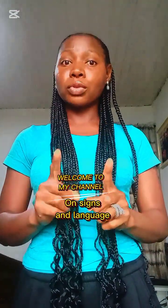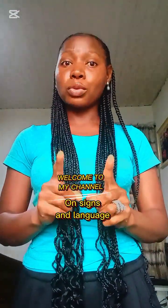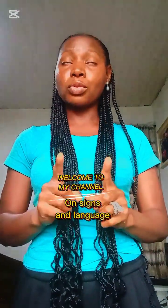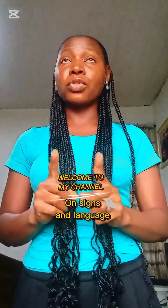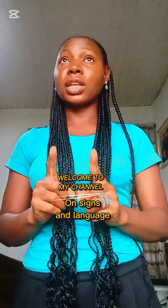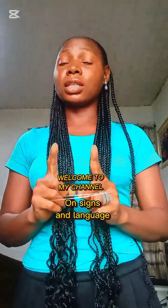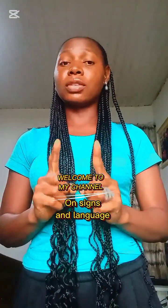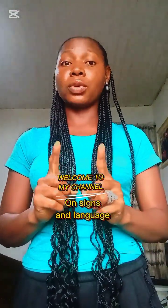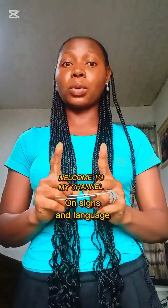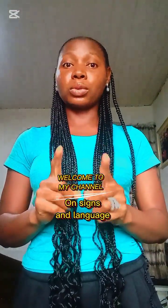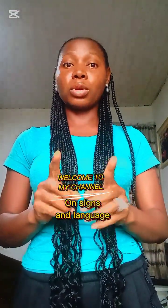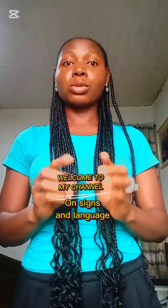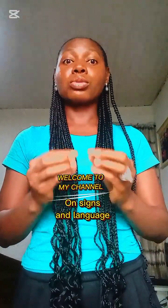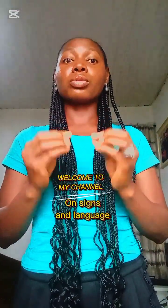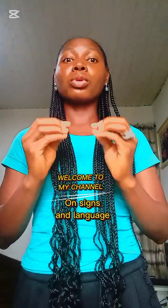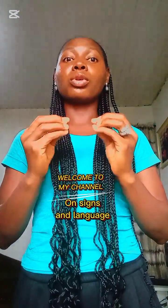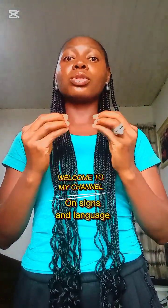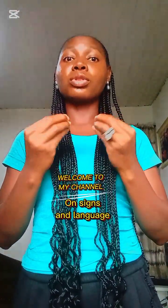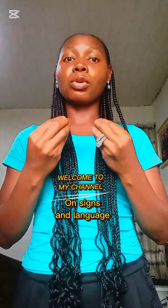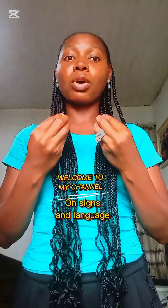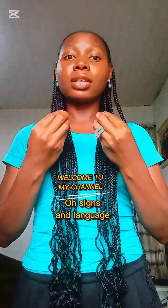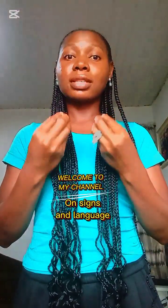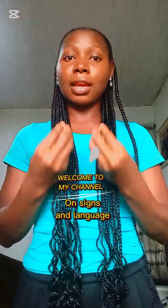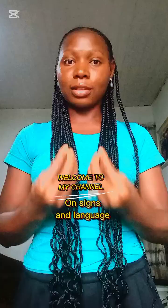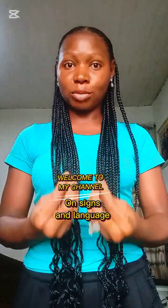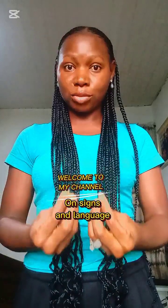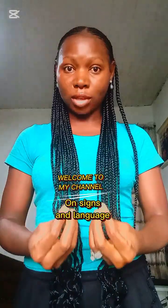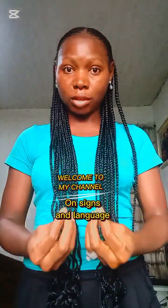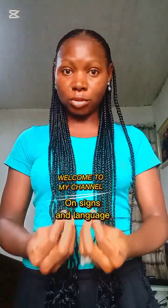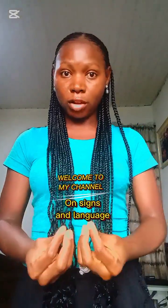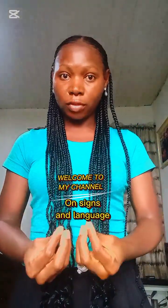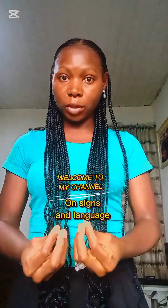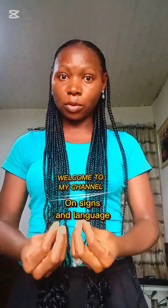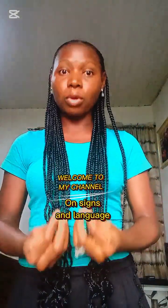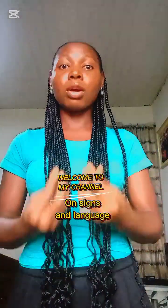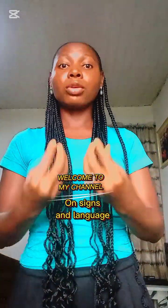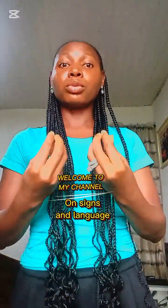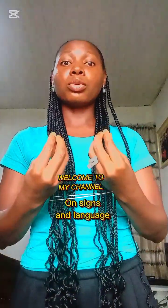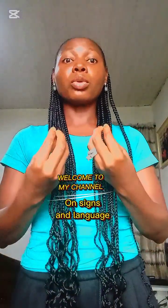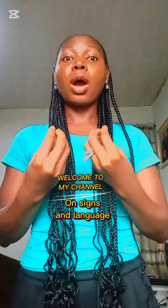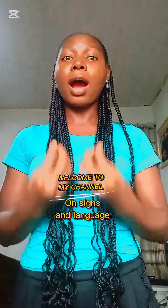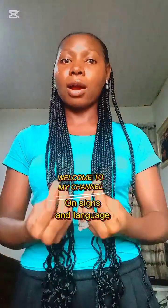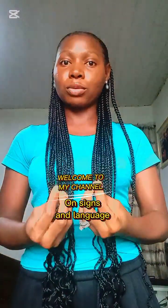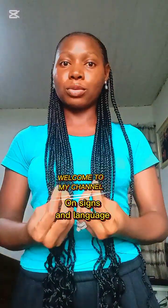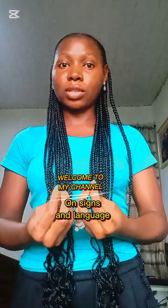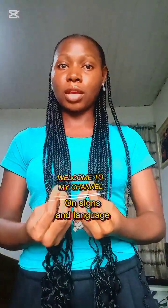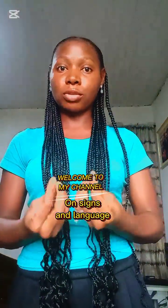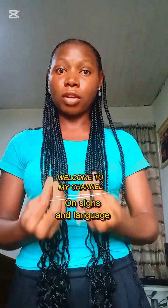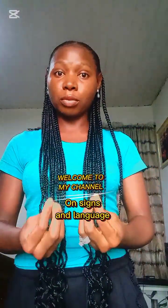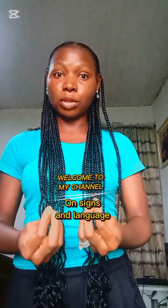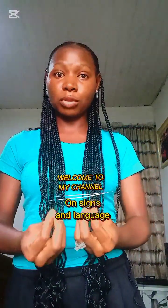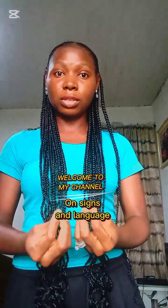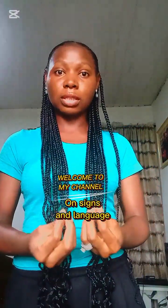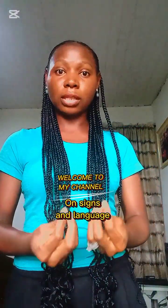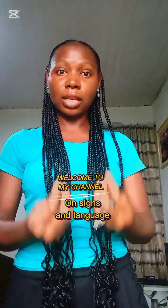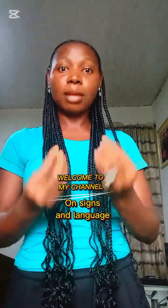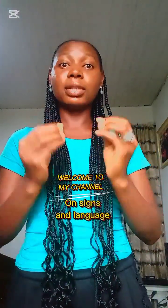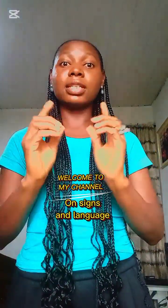you who find it difficult to use your signs to recite your alphabet, or you do not know how to recite your alphabet using signs, please